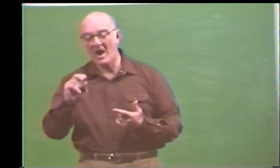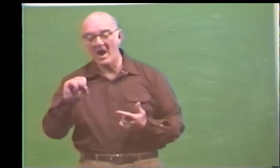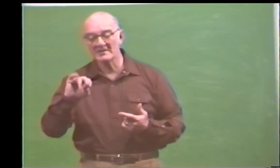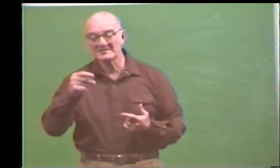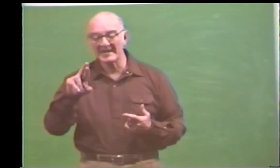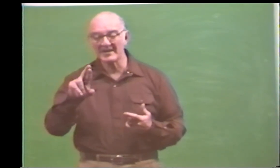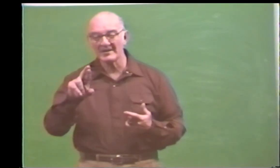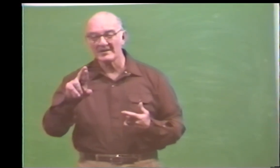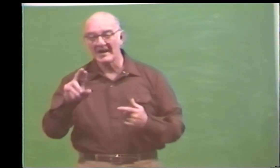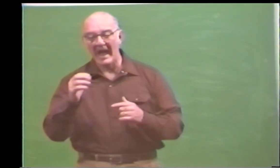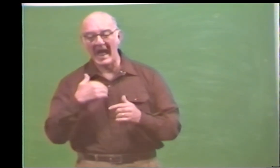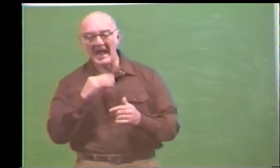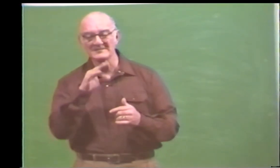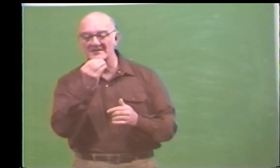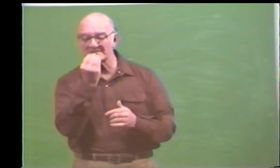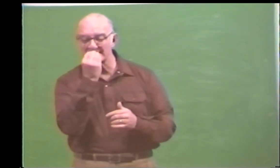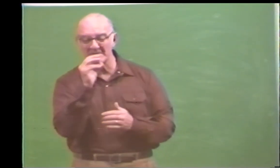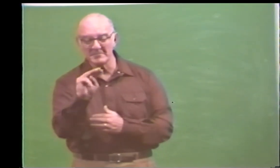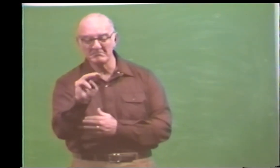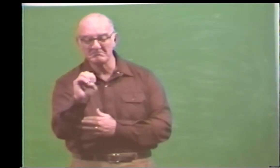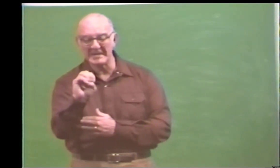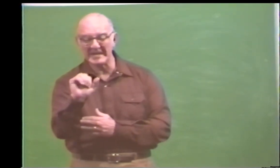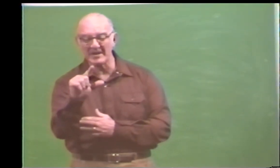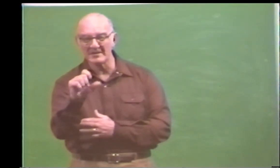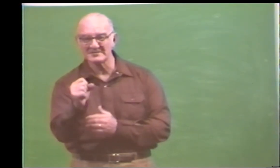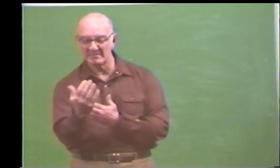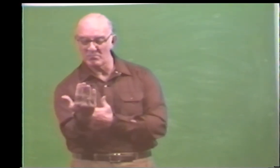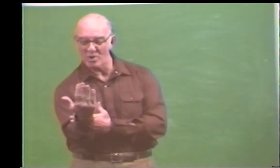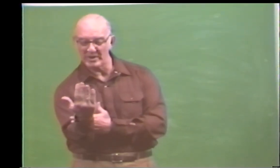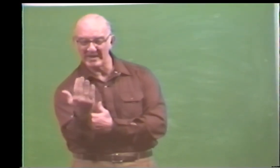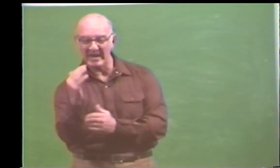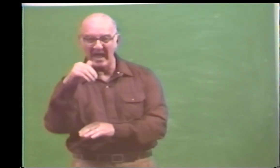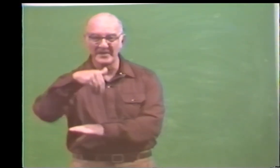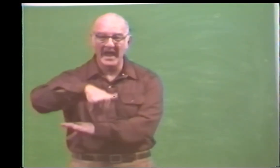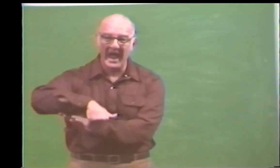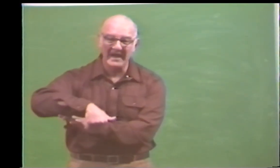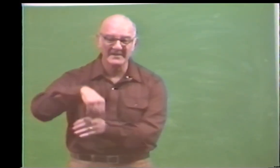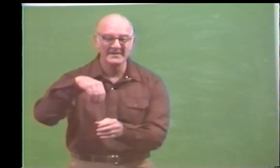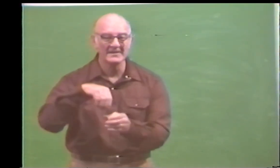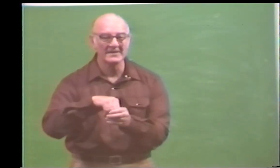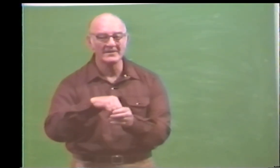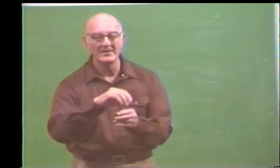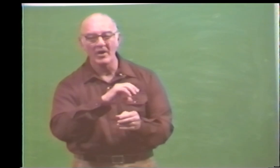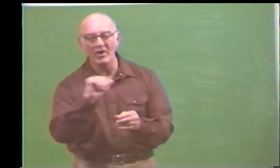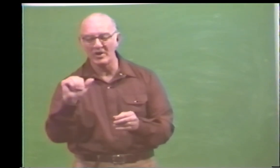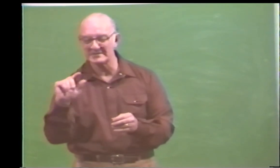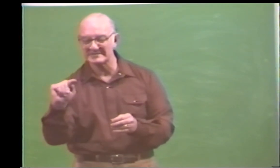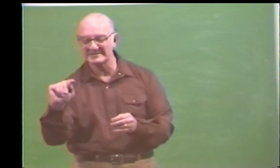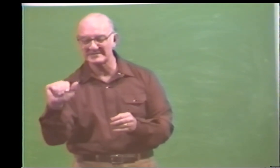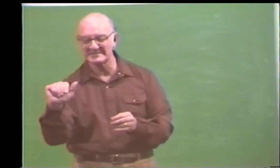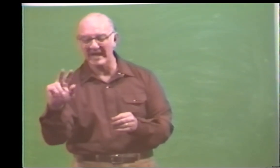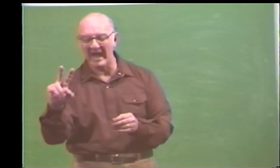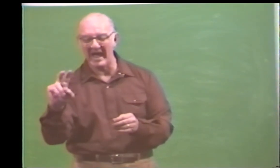John Singer has his meals morning and night in a